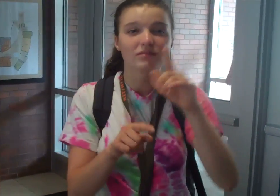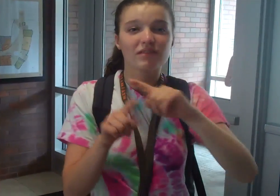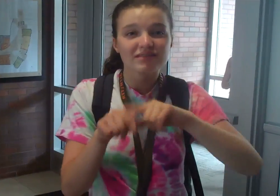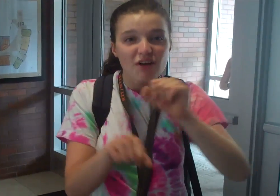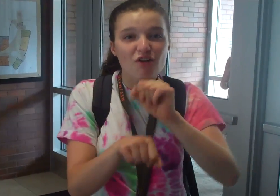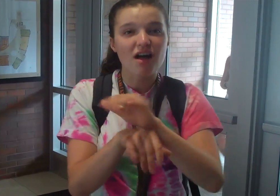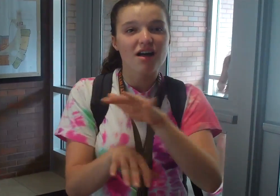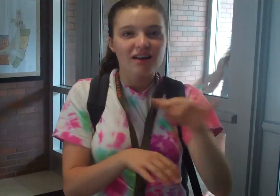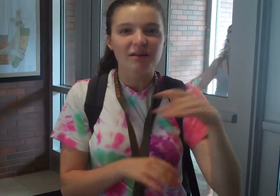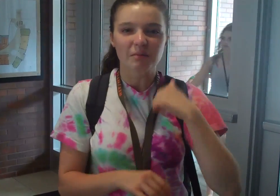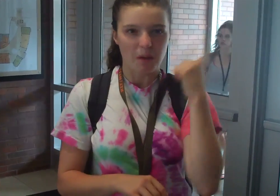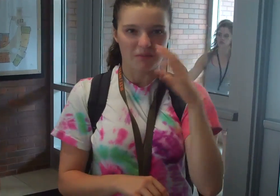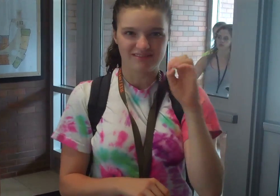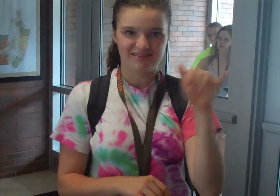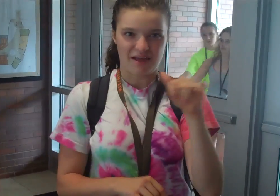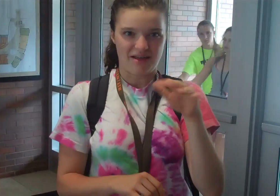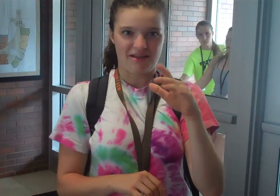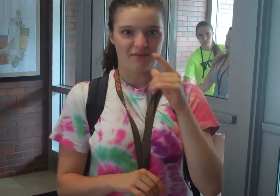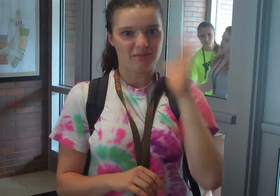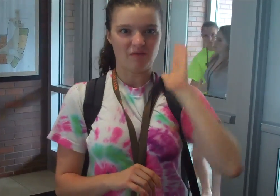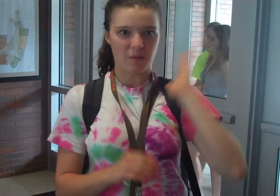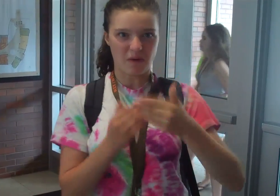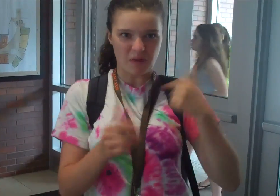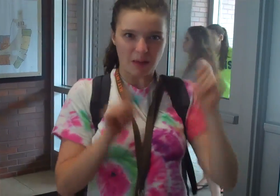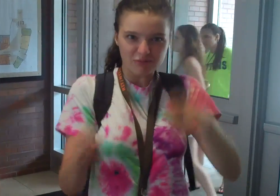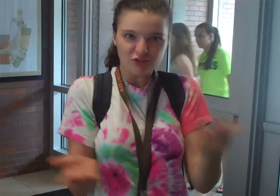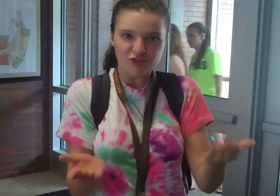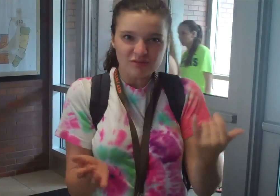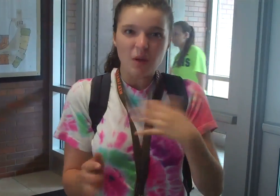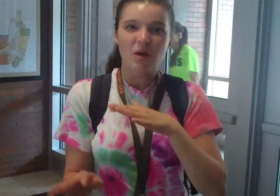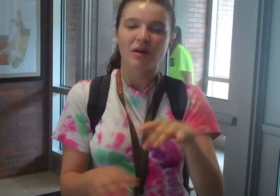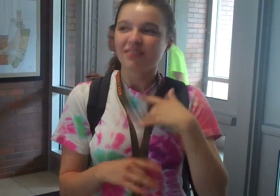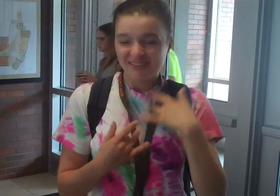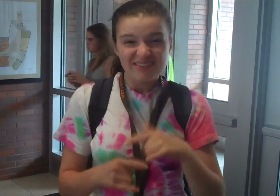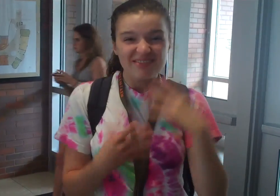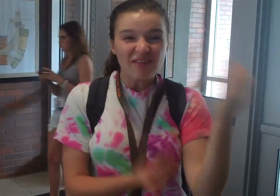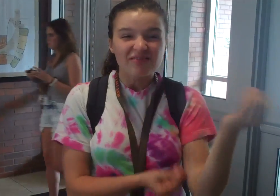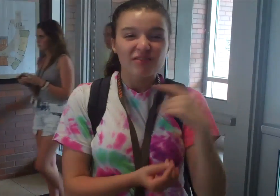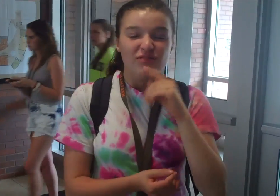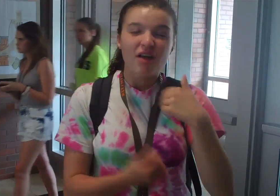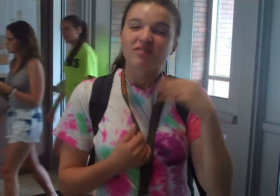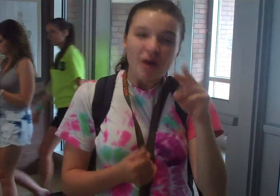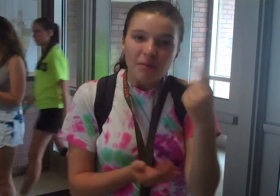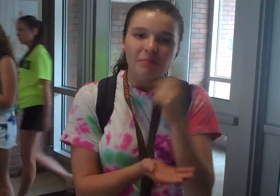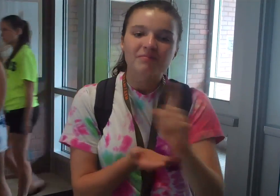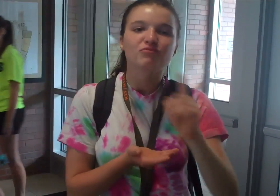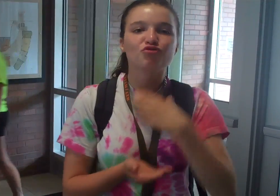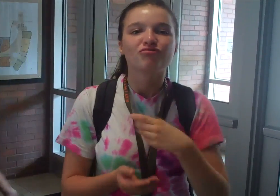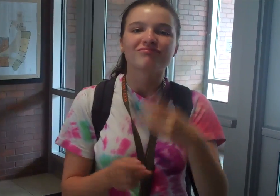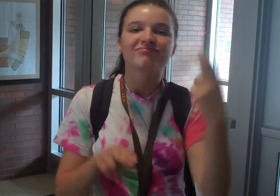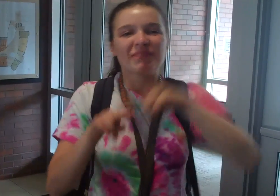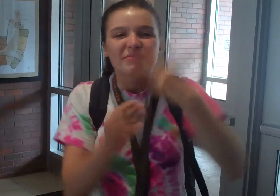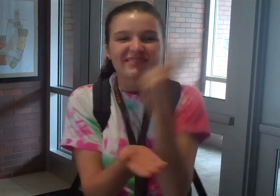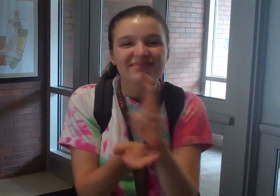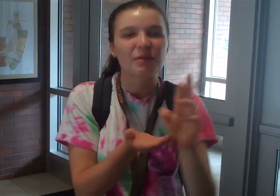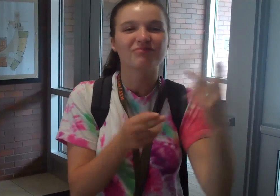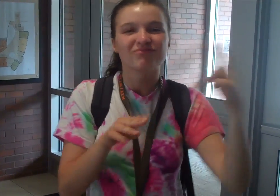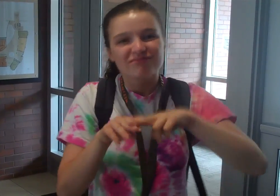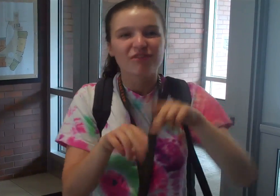I learned a lot about different careers. And I had no idea about any of these different things when I came to EYF before. So it